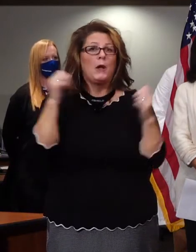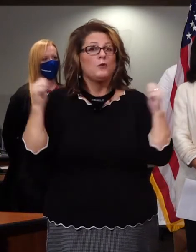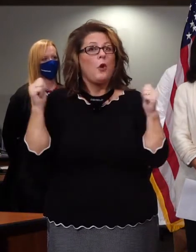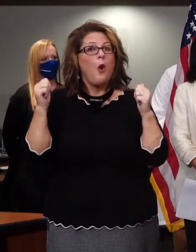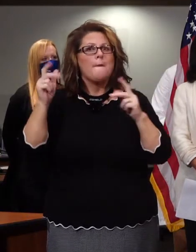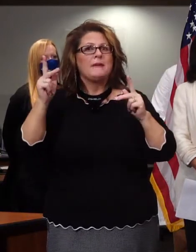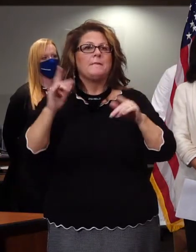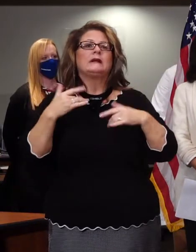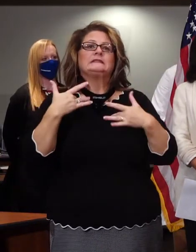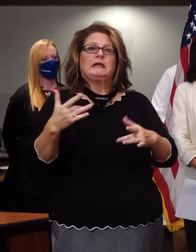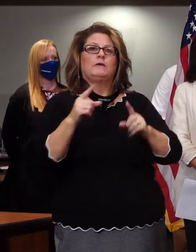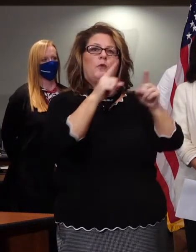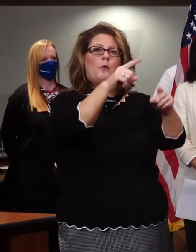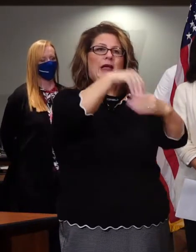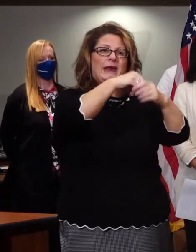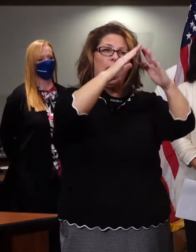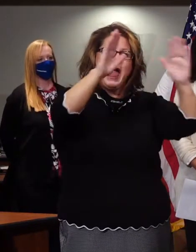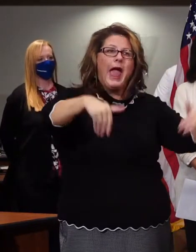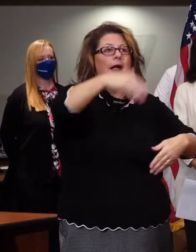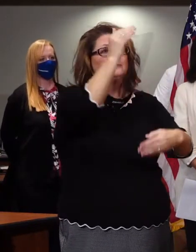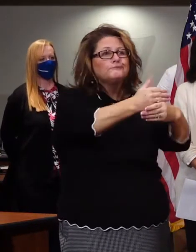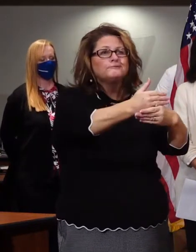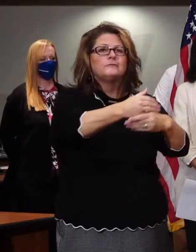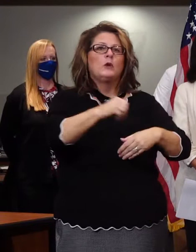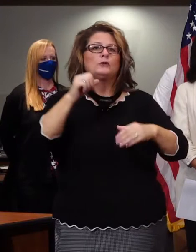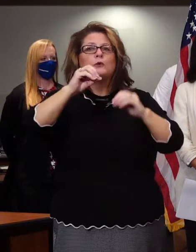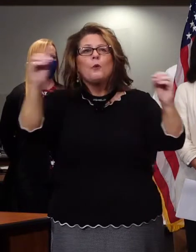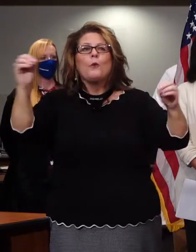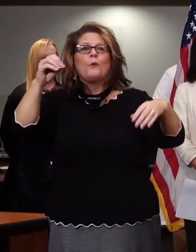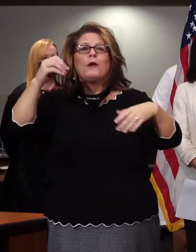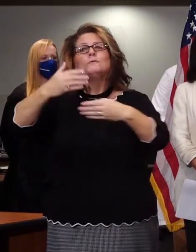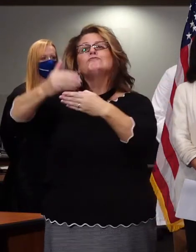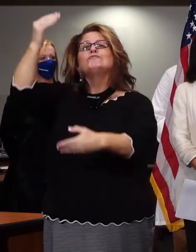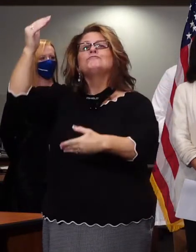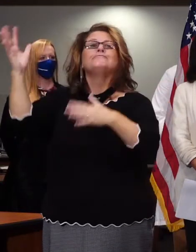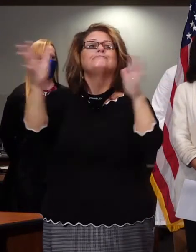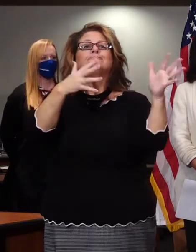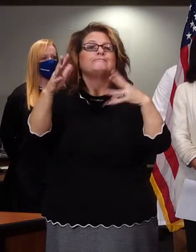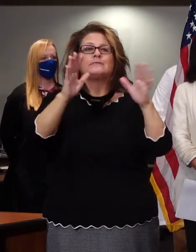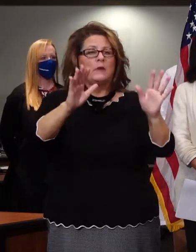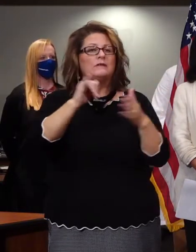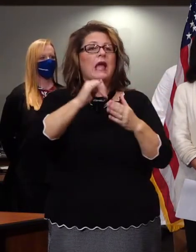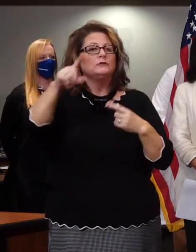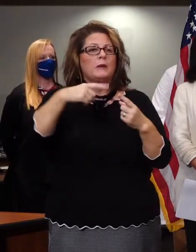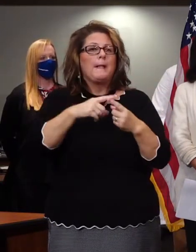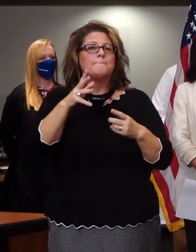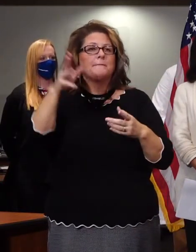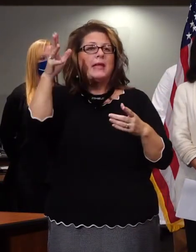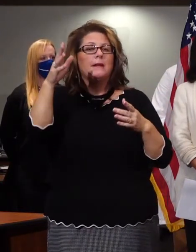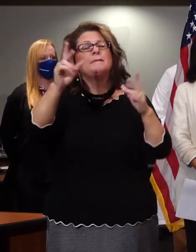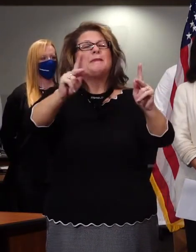go inside with the windows shut, with a lack of circulation, and that's where this virus spreads. That's when when they're